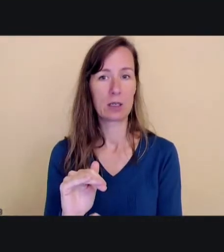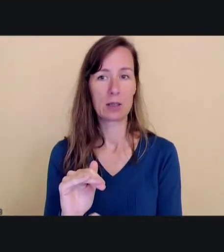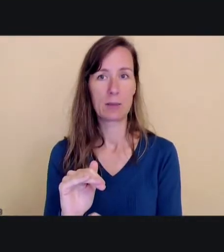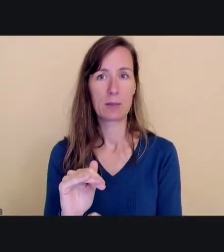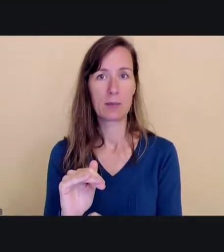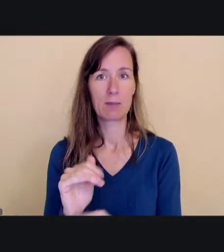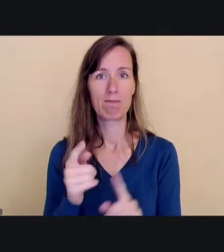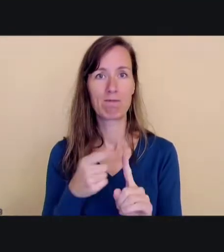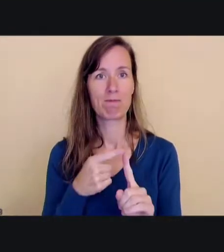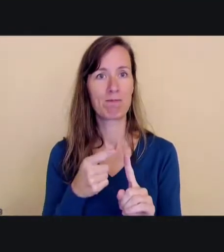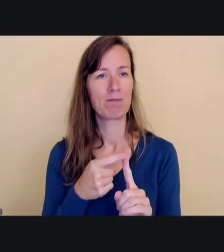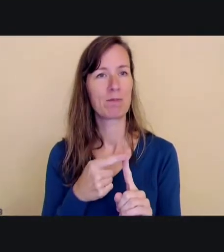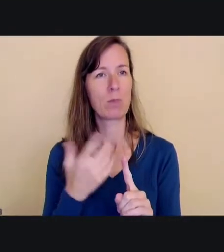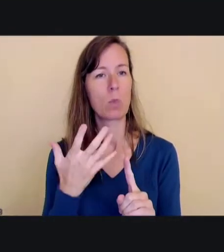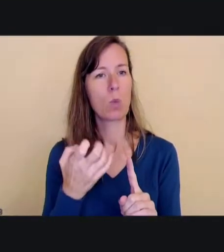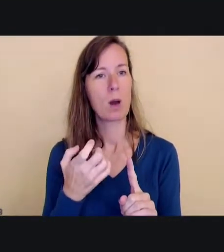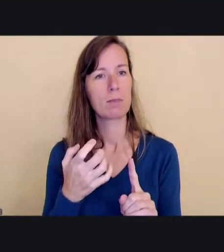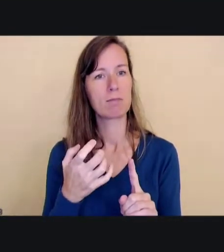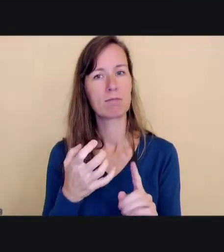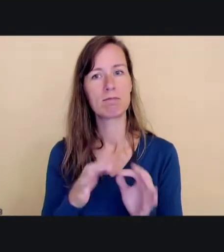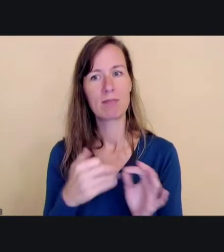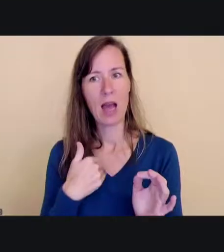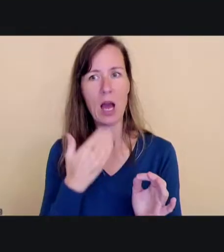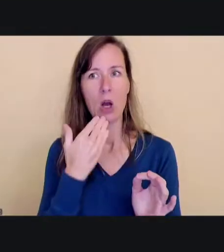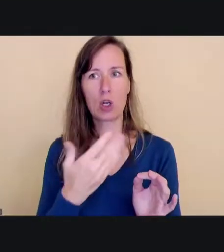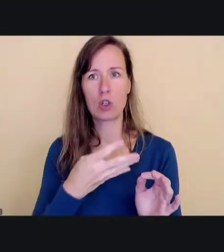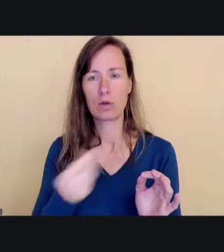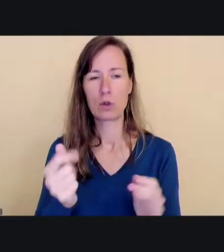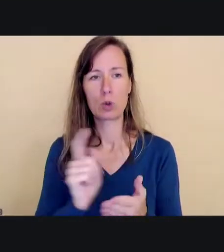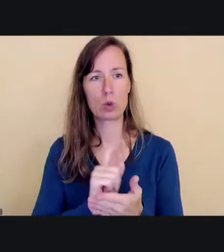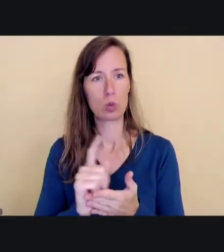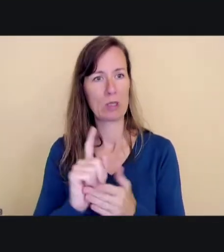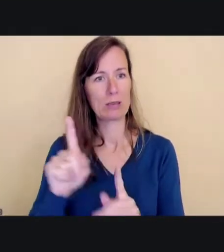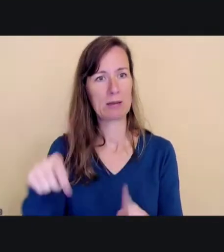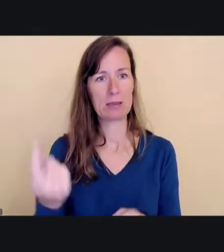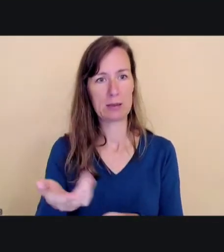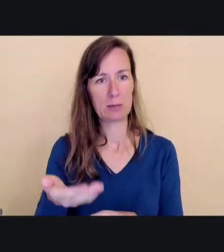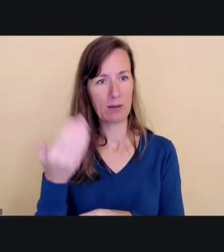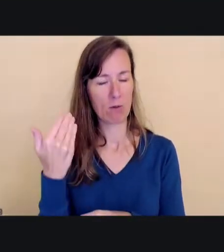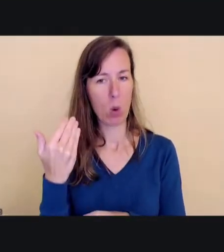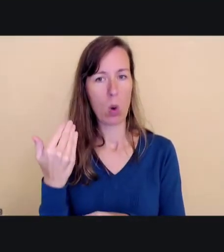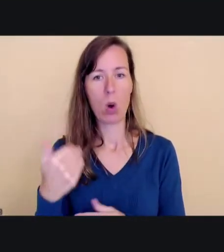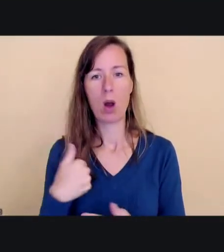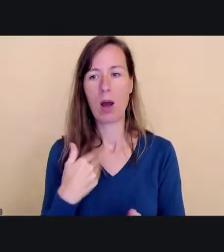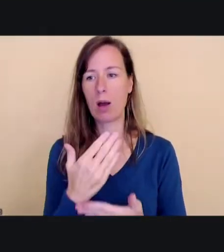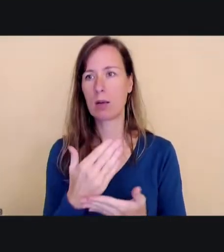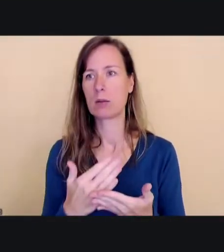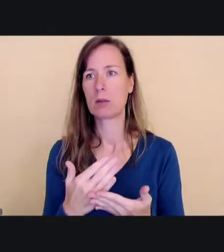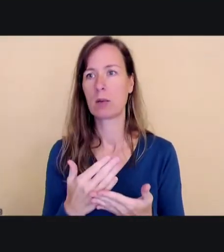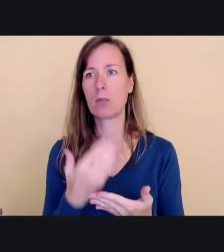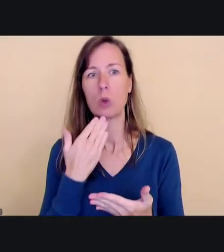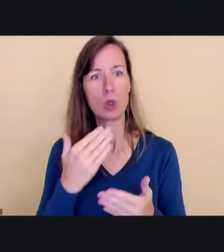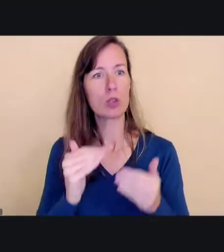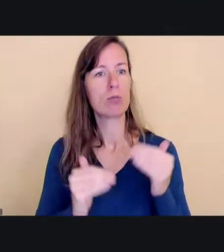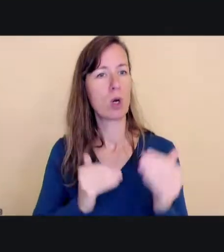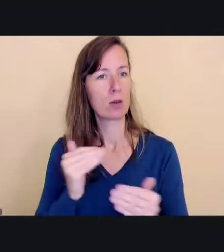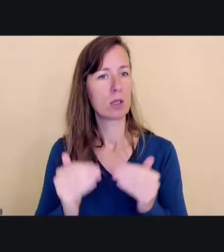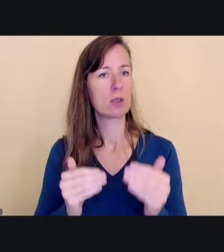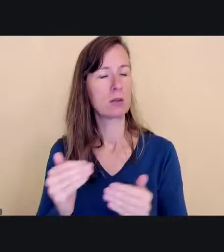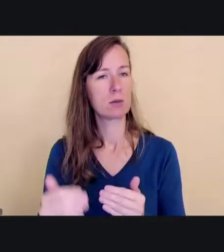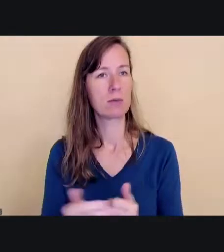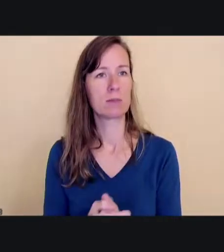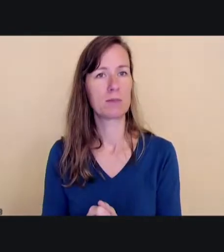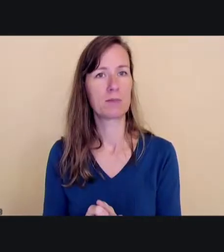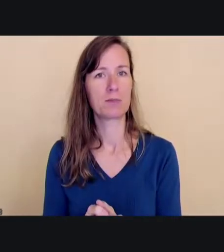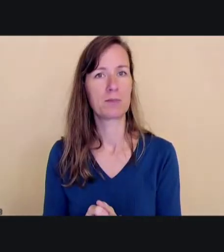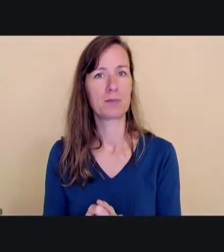First off, I'd like to say we had a good couple of weeks since last time we met. We've had some decent progress. And